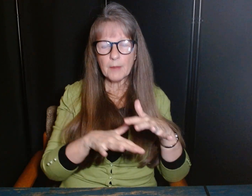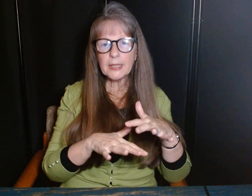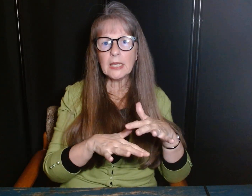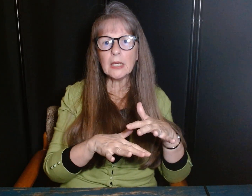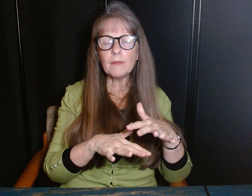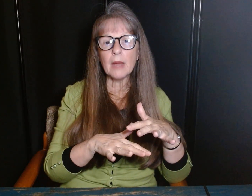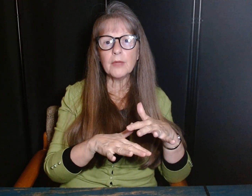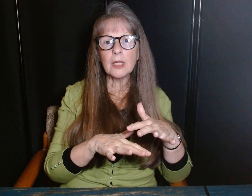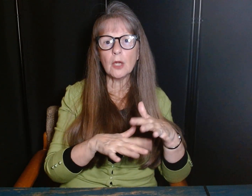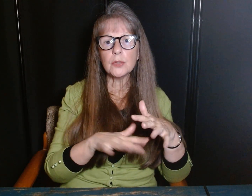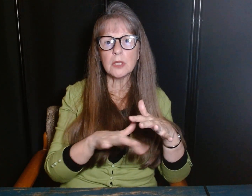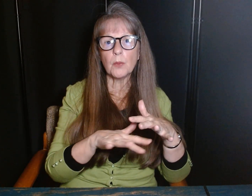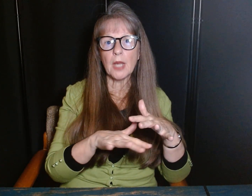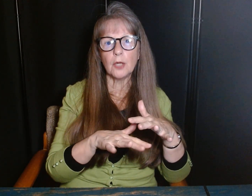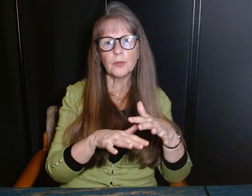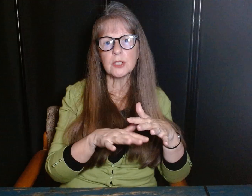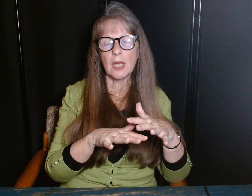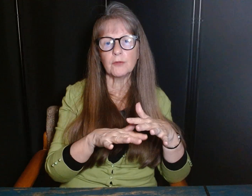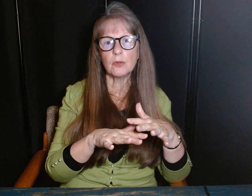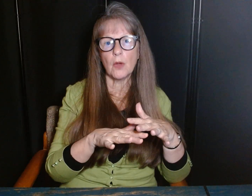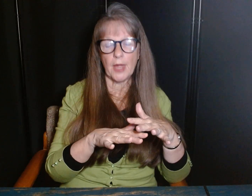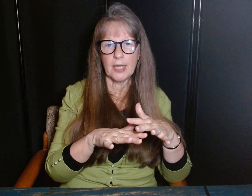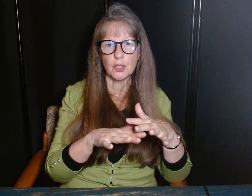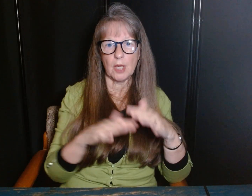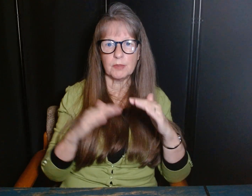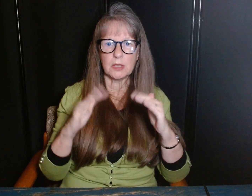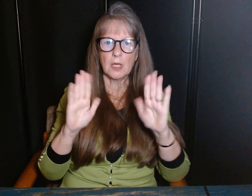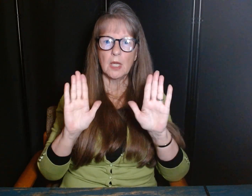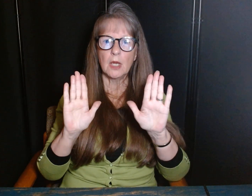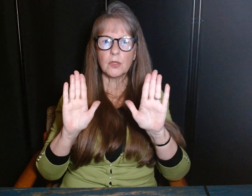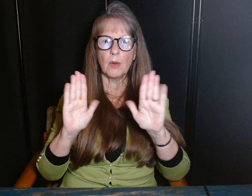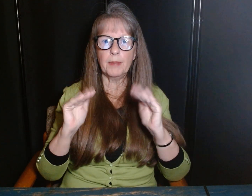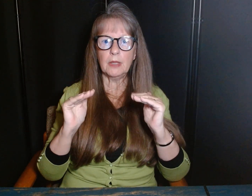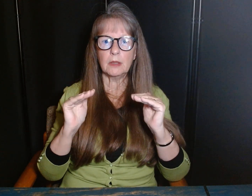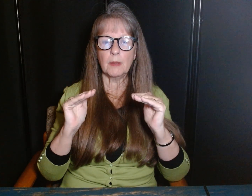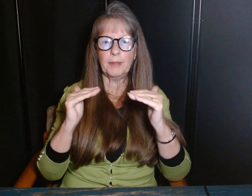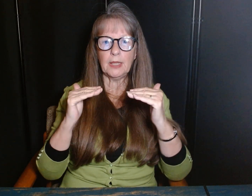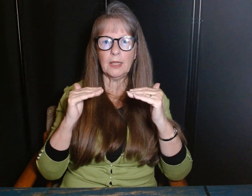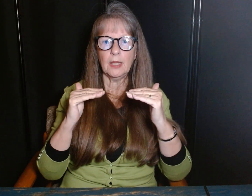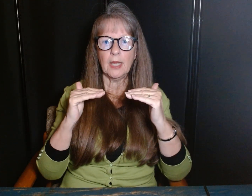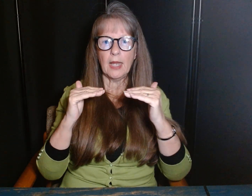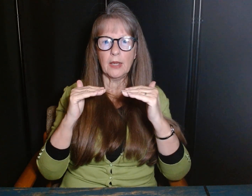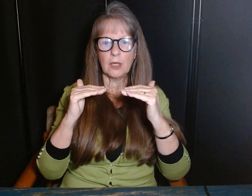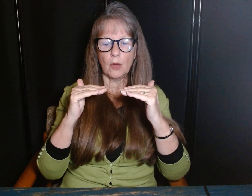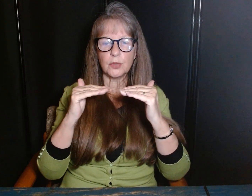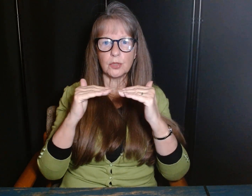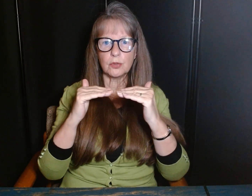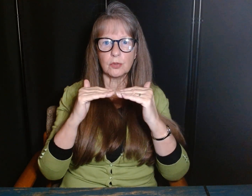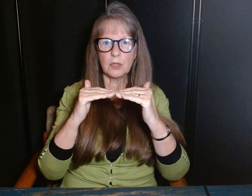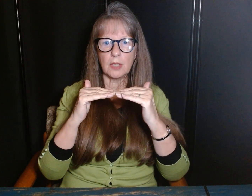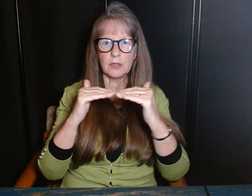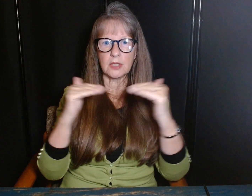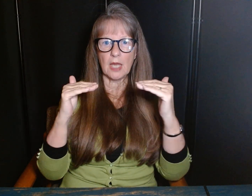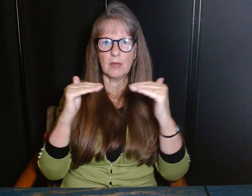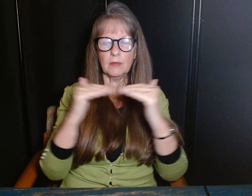beginning of my videos in the 100s and I do all the hand shapes. So a bent B and it goes the same